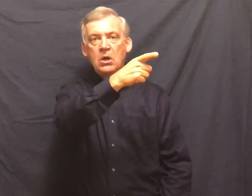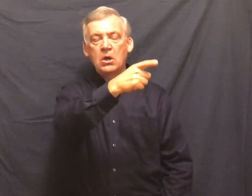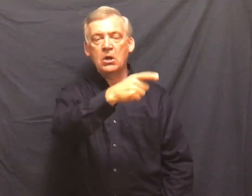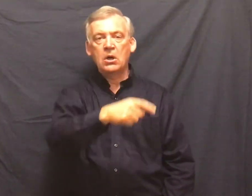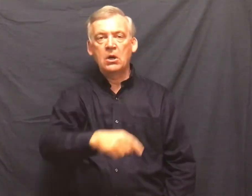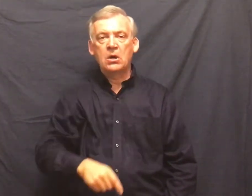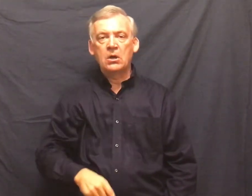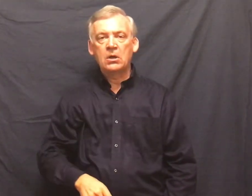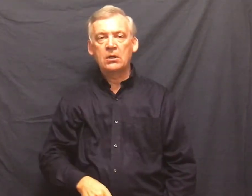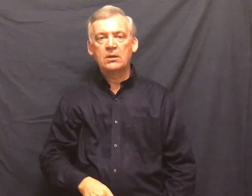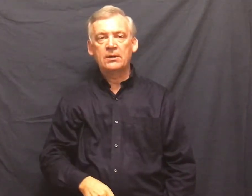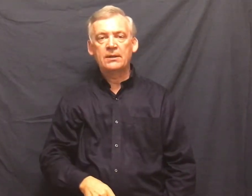"Go on," said Lenny.